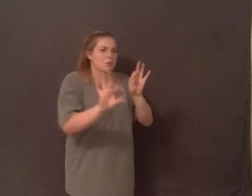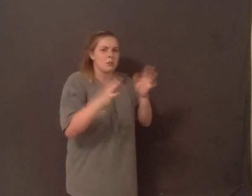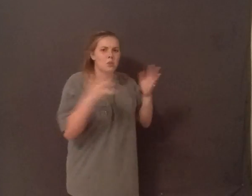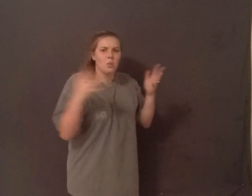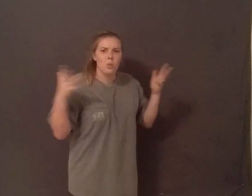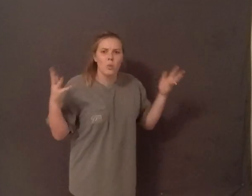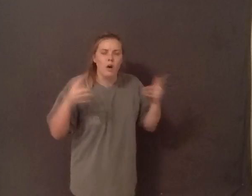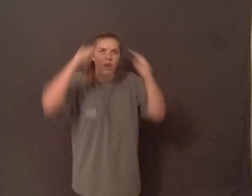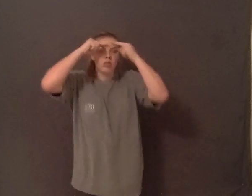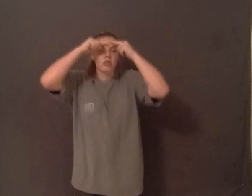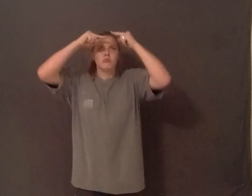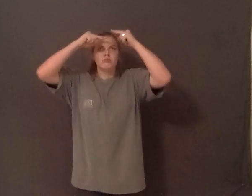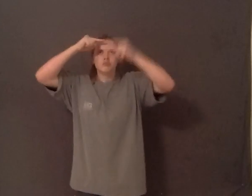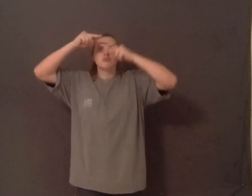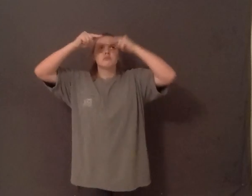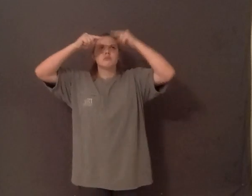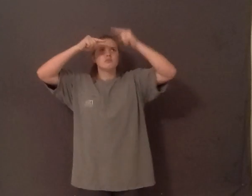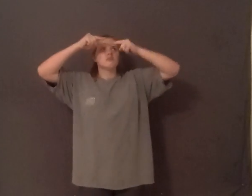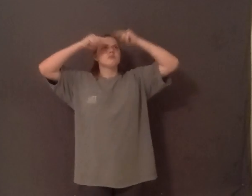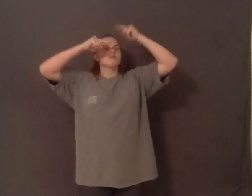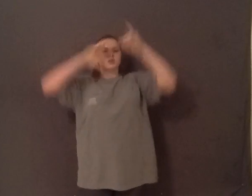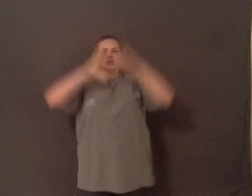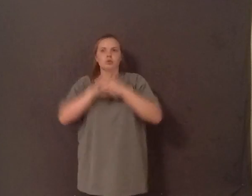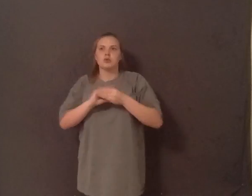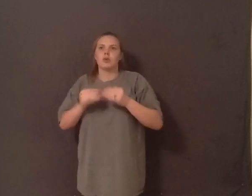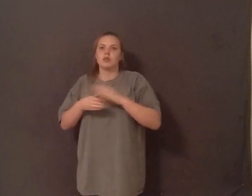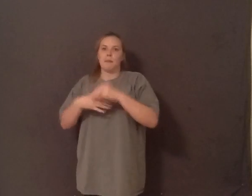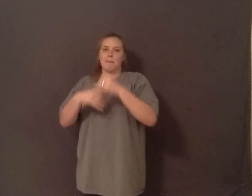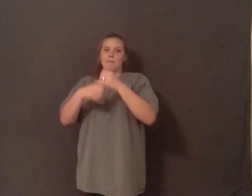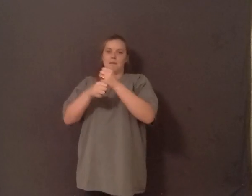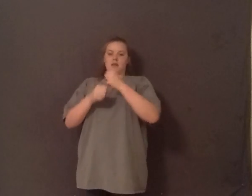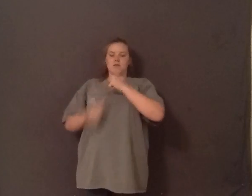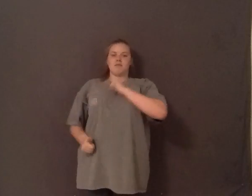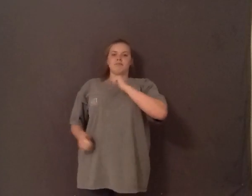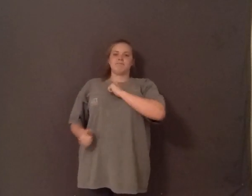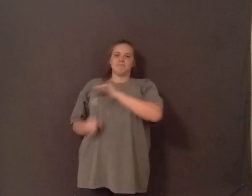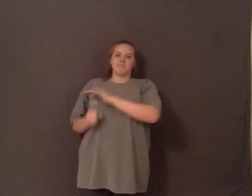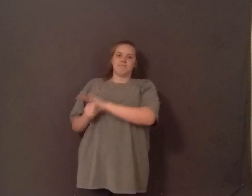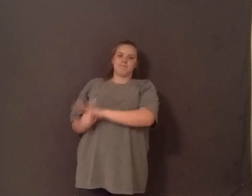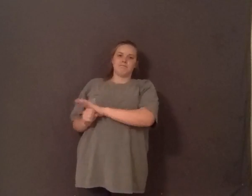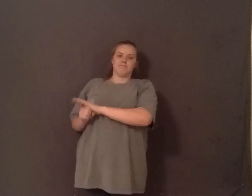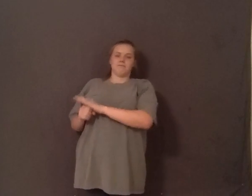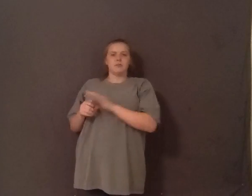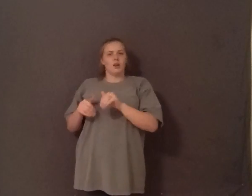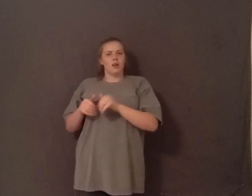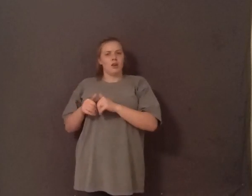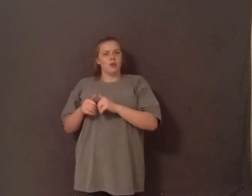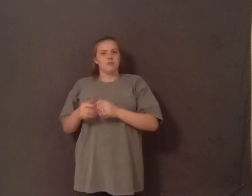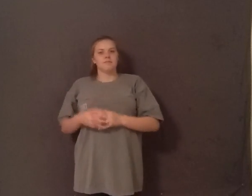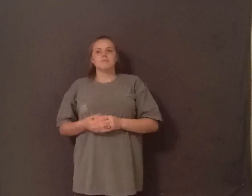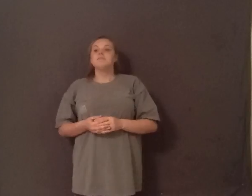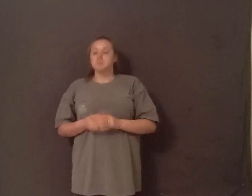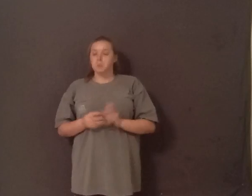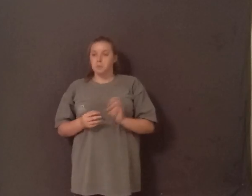stories are creating our stress. And the way to do that is anytime you're feeling stressed, you